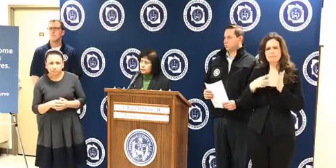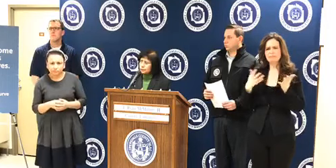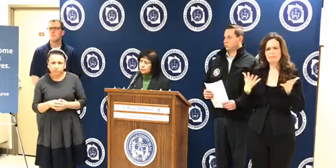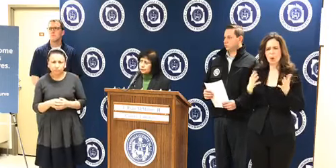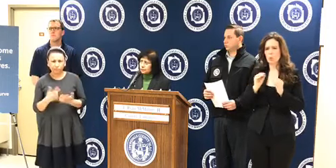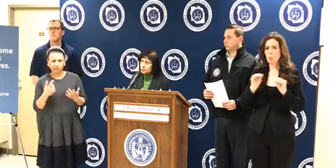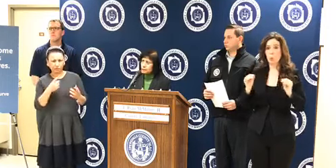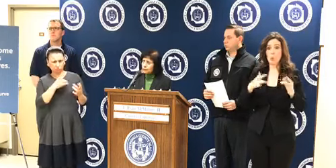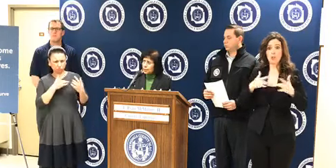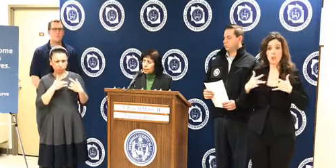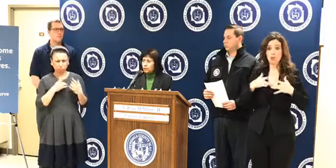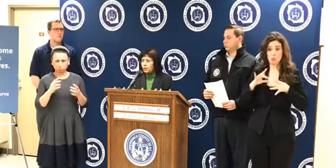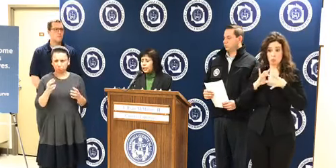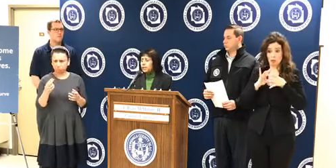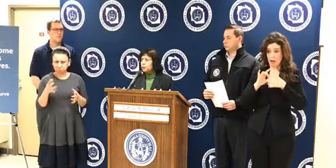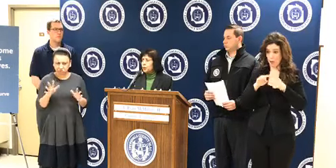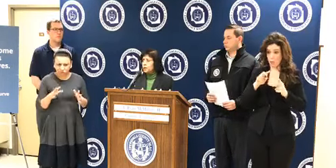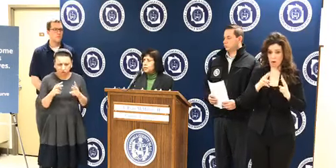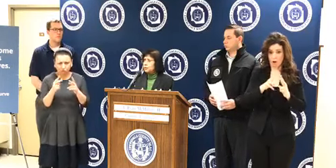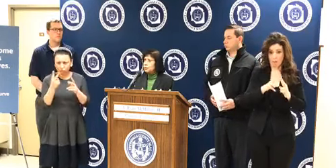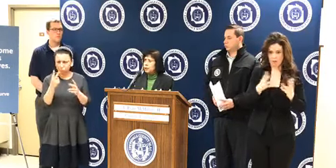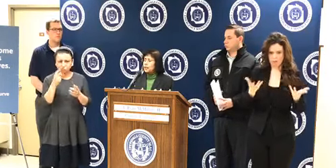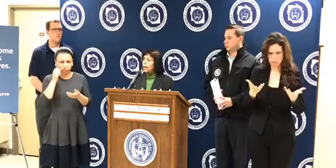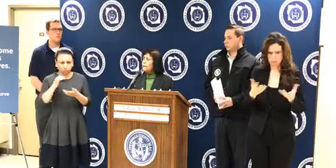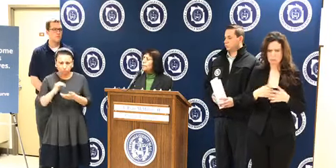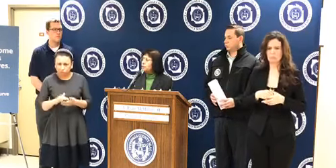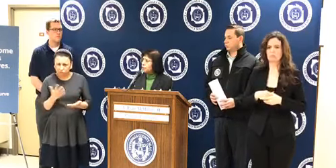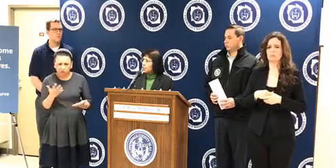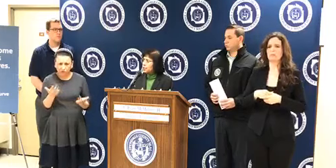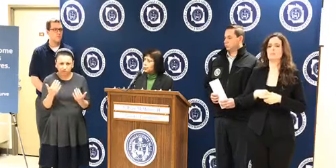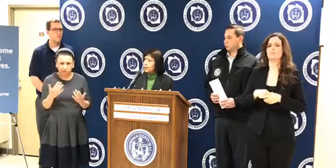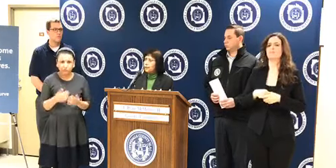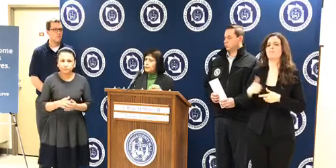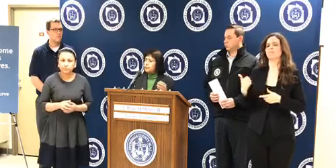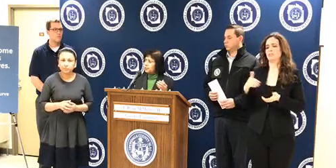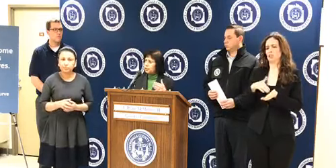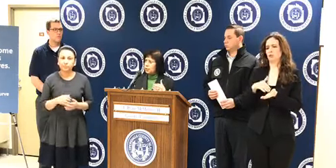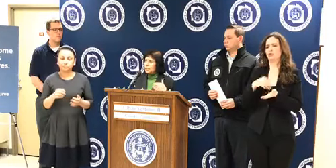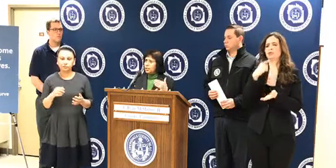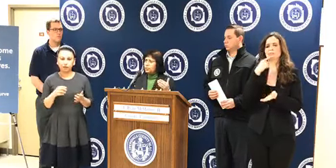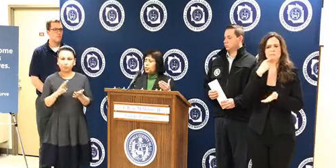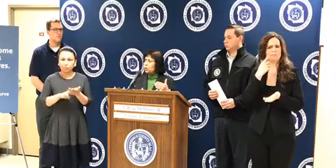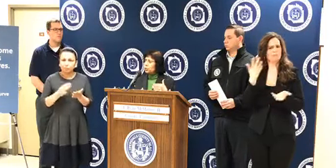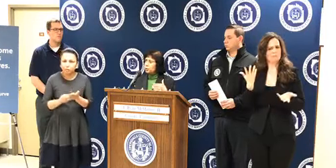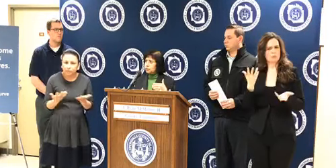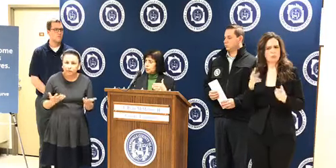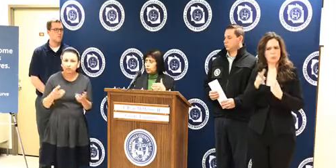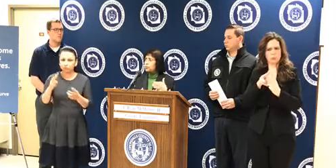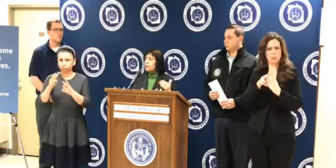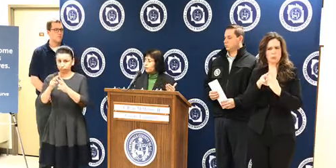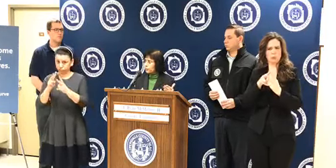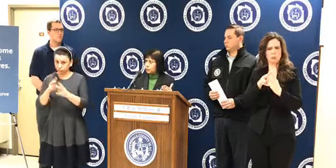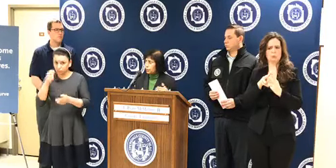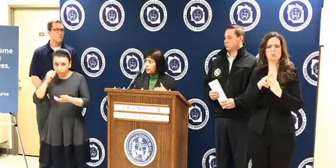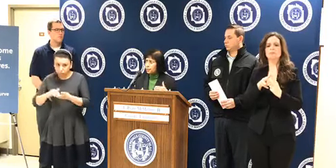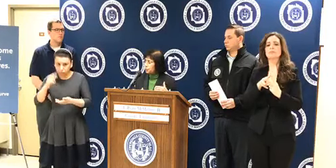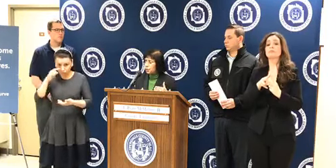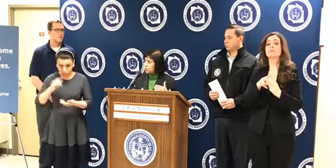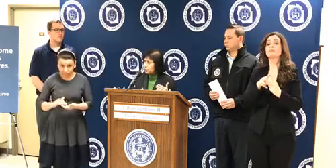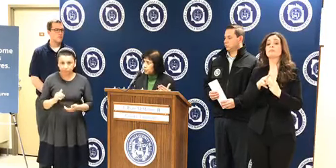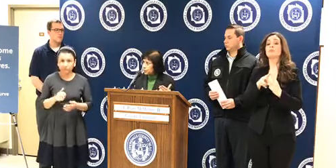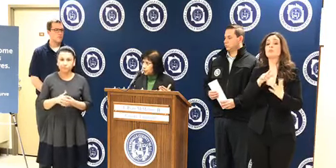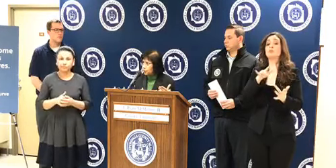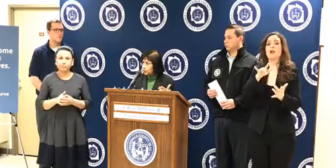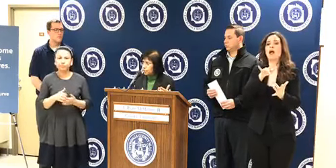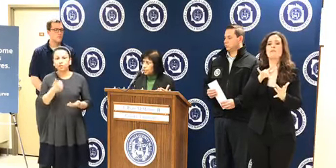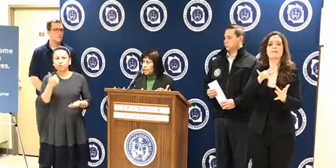connection to those 2 cases? So at this point, what I meant to say that we have, this is there's no travel related to these